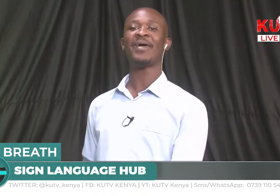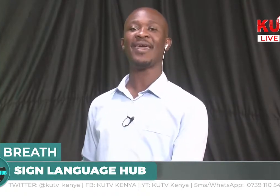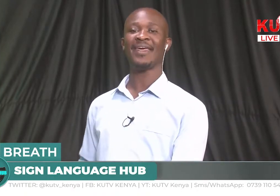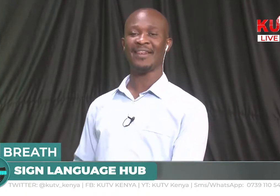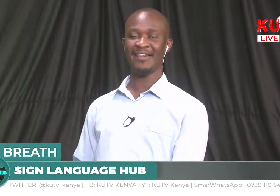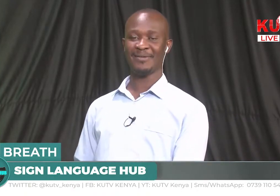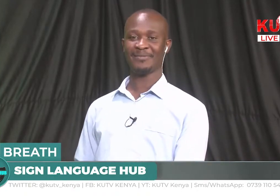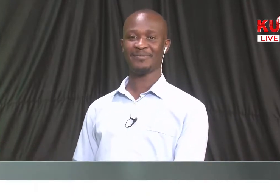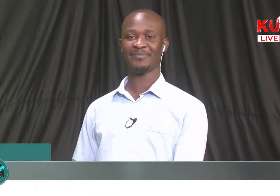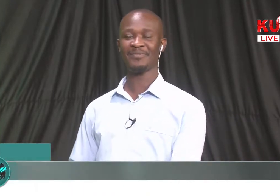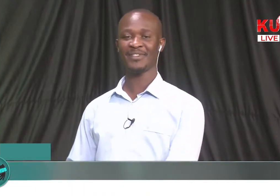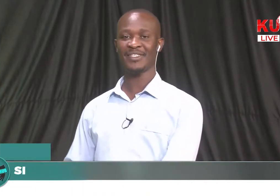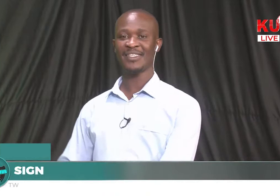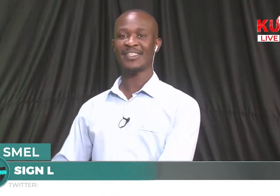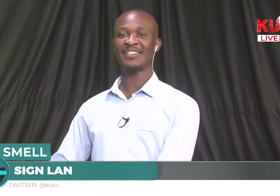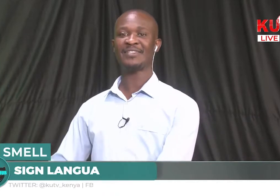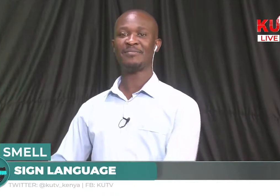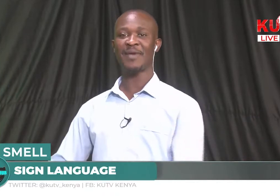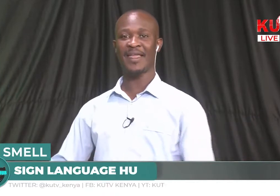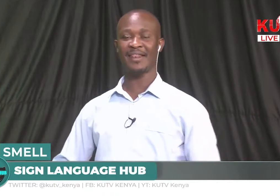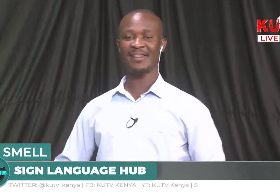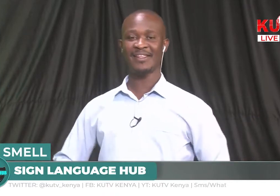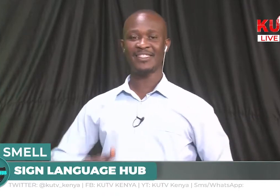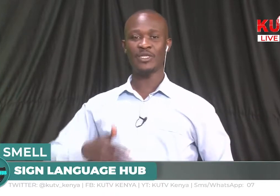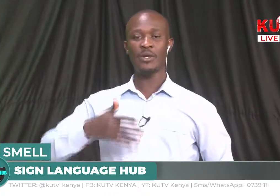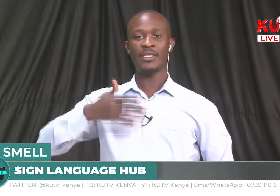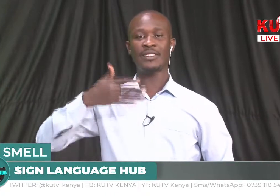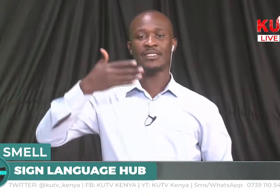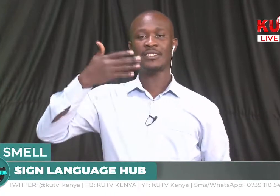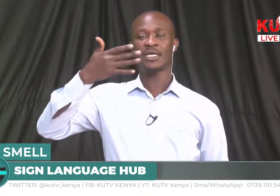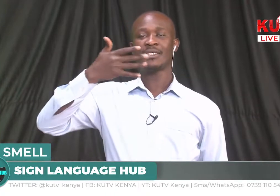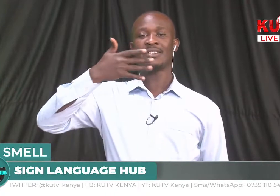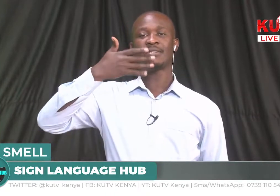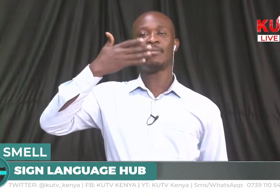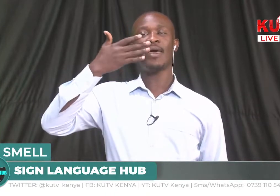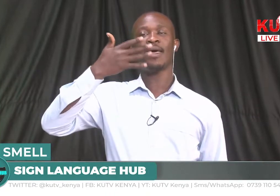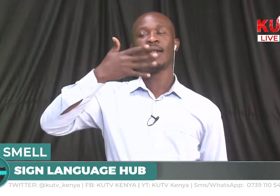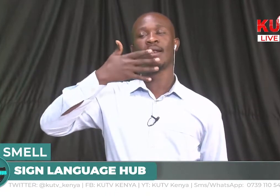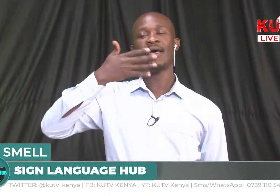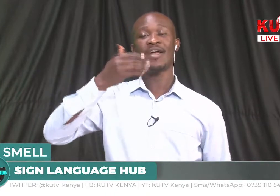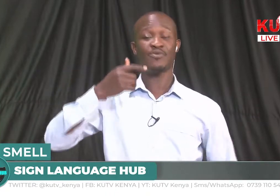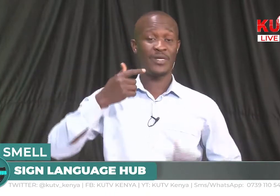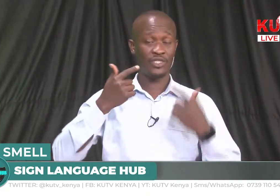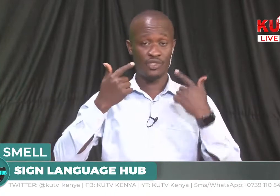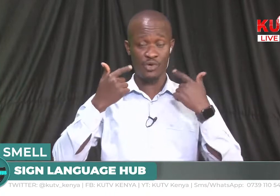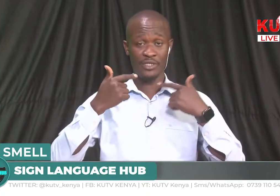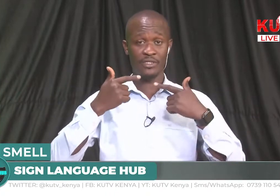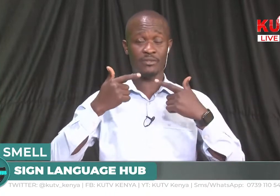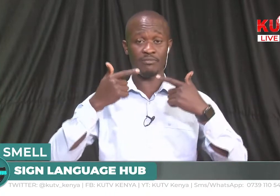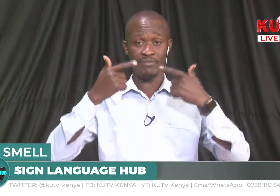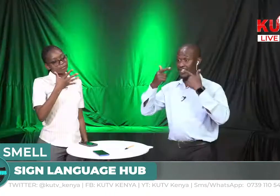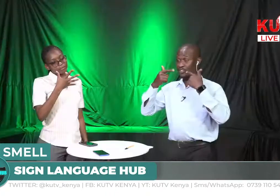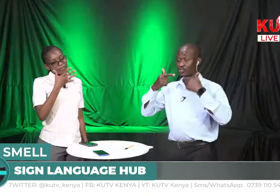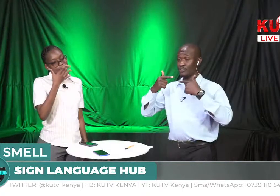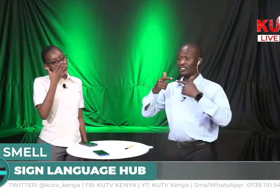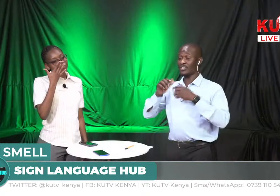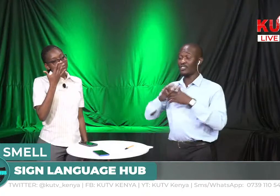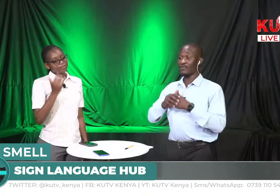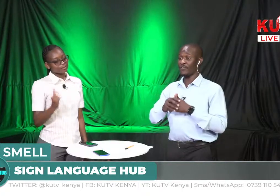Smell. Mm-hmm. Smell. So this is smell. And you must show it in your face, all